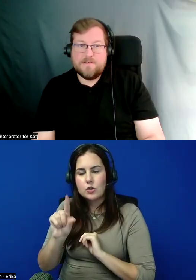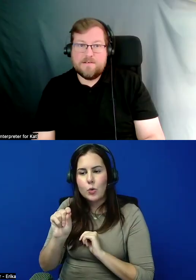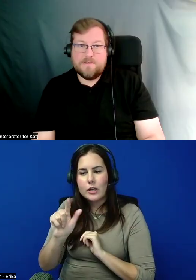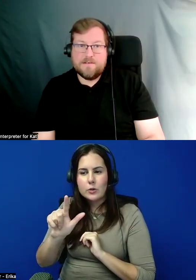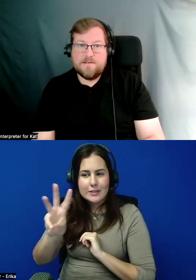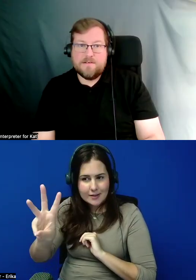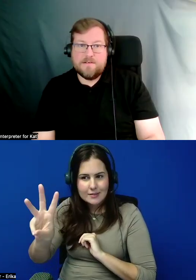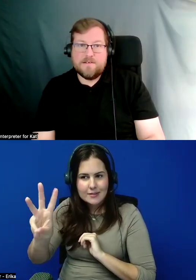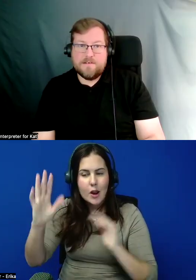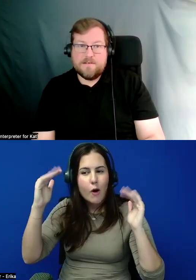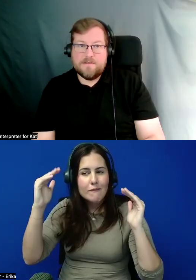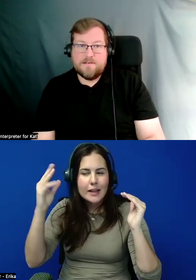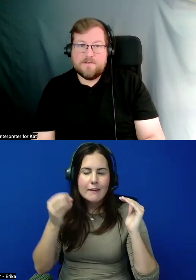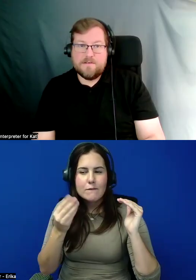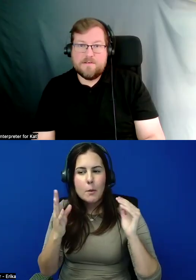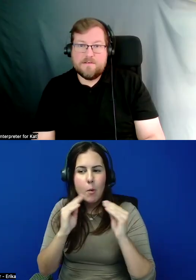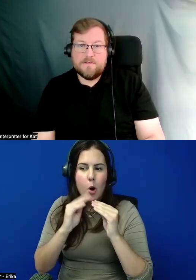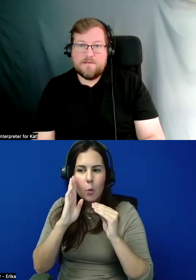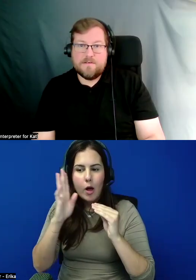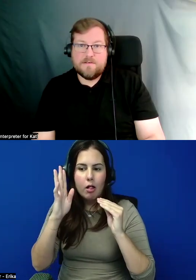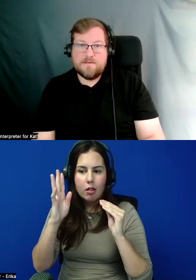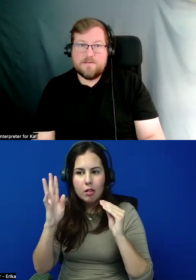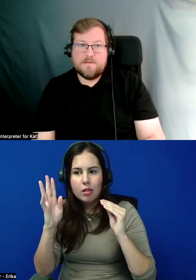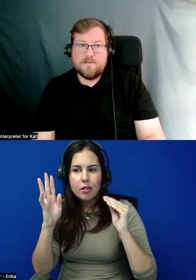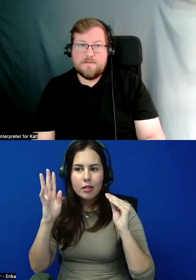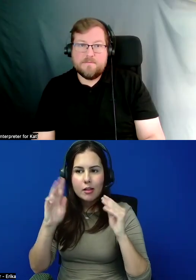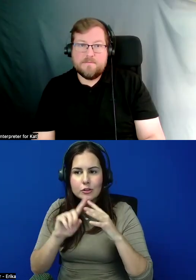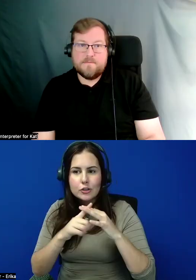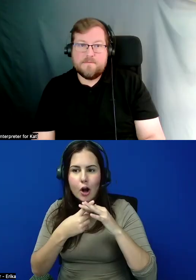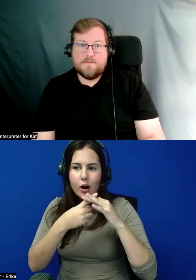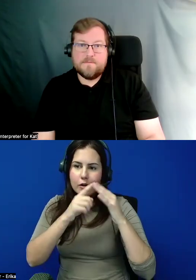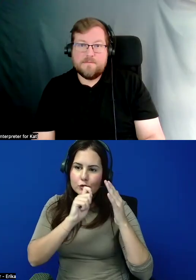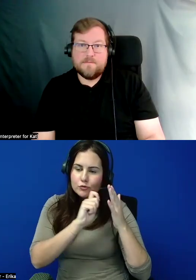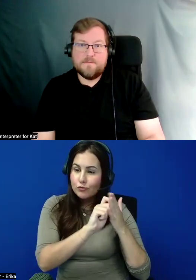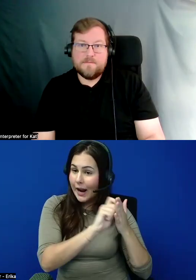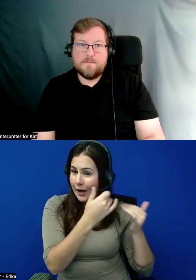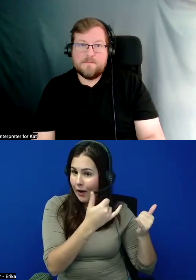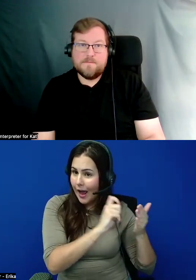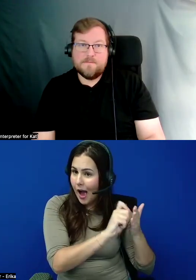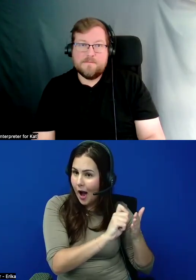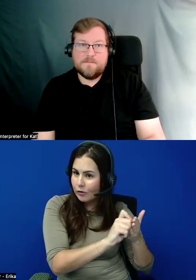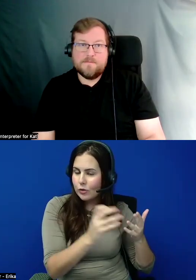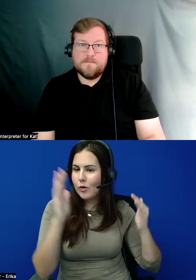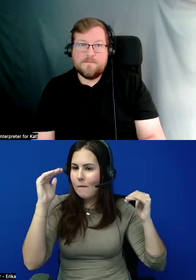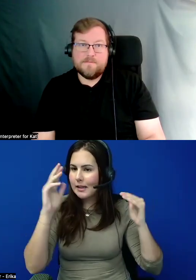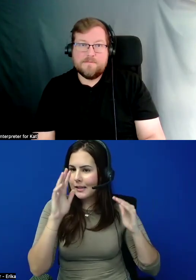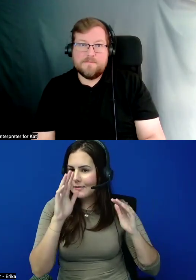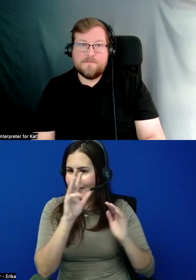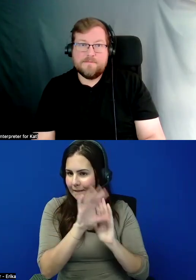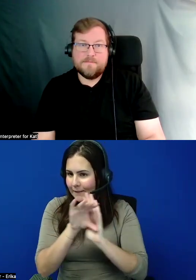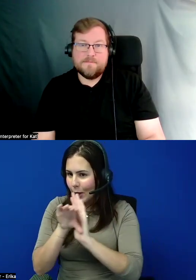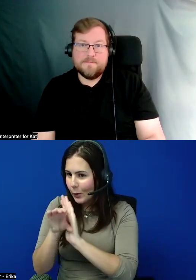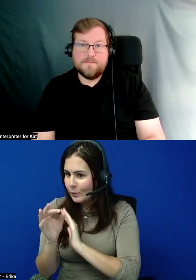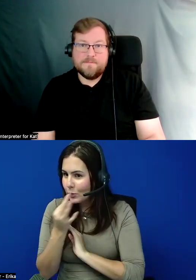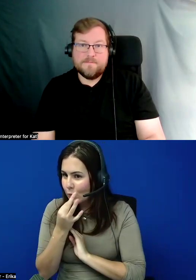there are a couple more that are in script development stage now. So hopefully